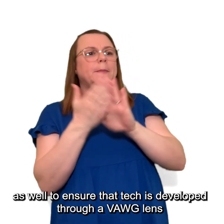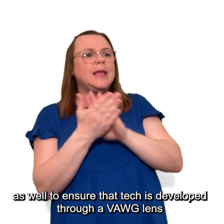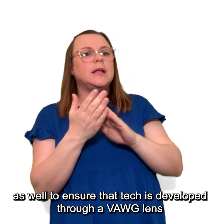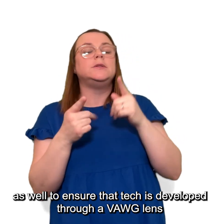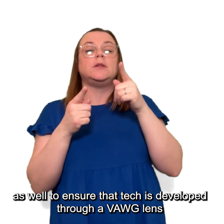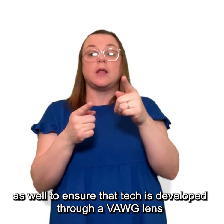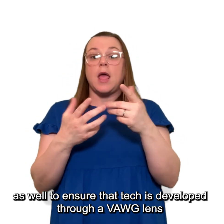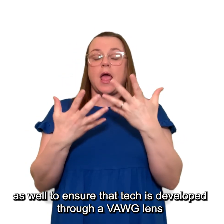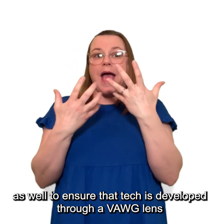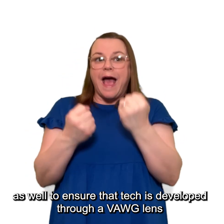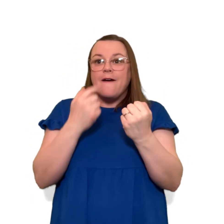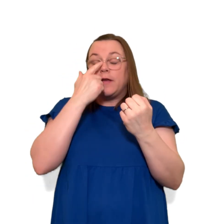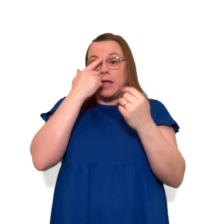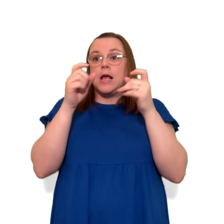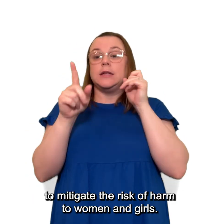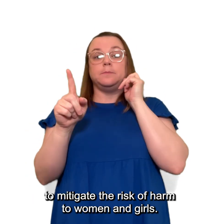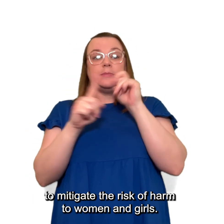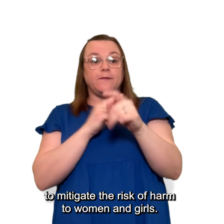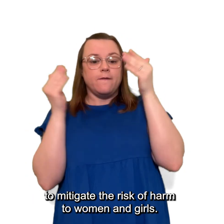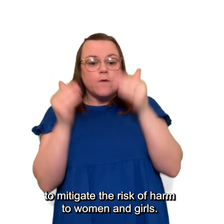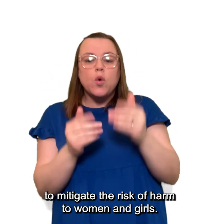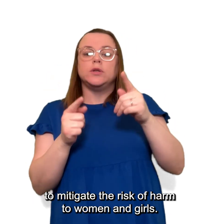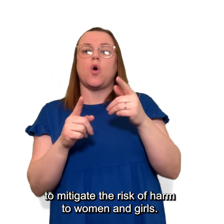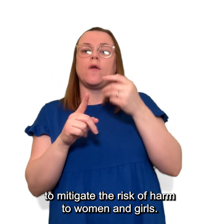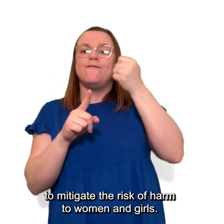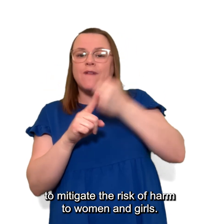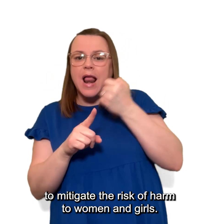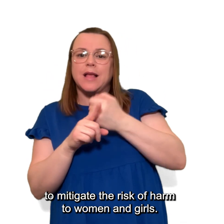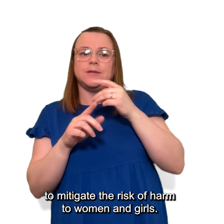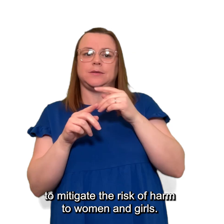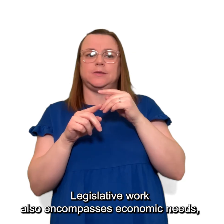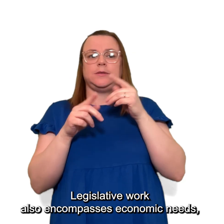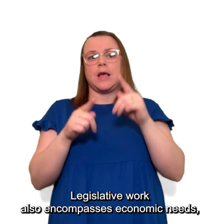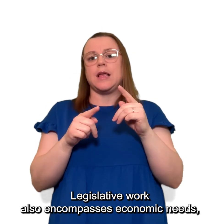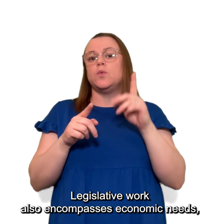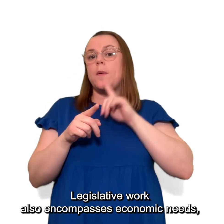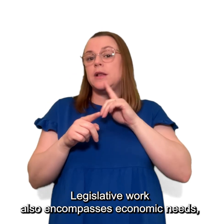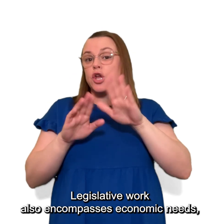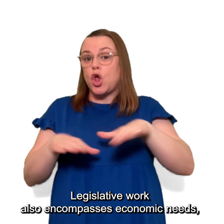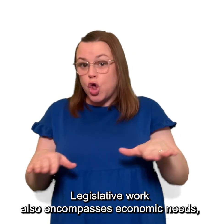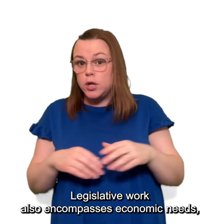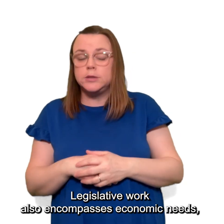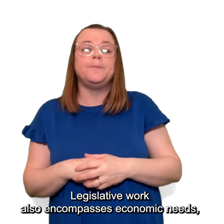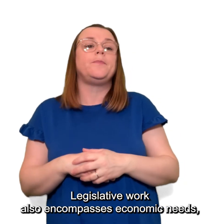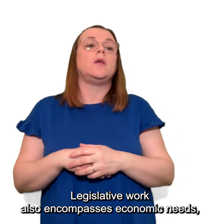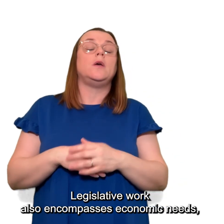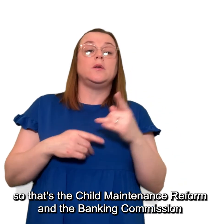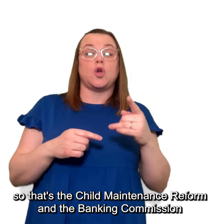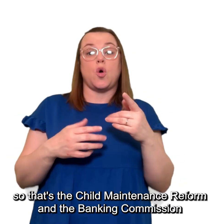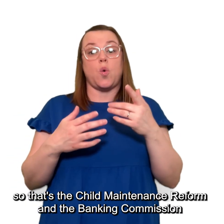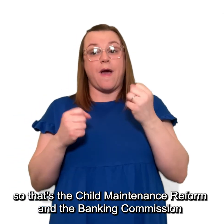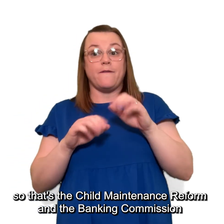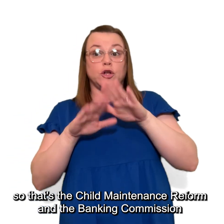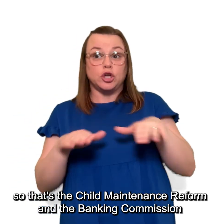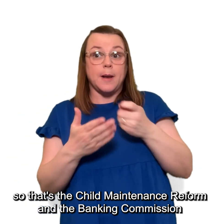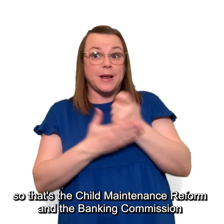is developed through a VORG lens to mitigate the risk of harm to women and girls. Legislative work also encompasses economic abuse, so